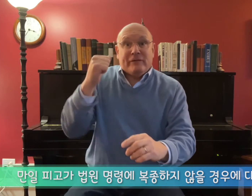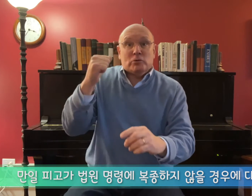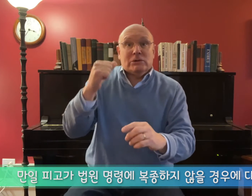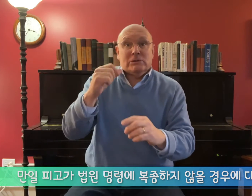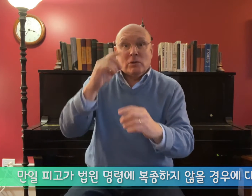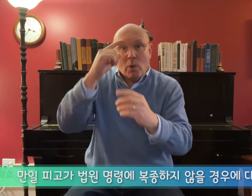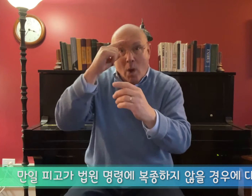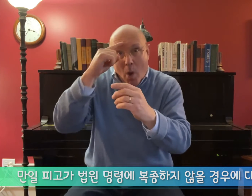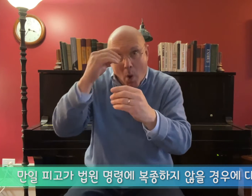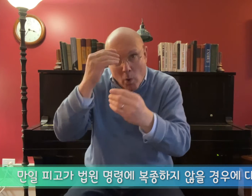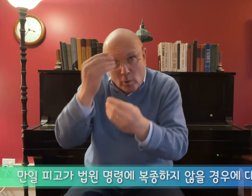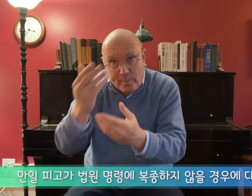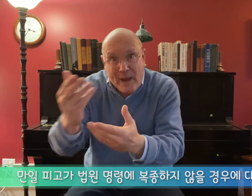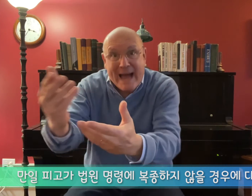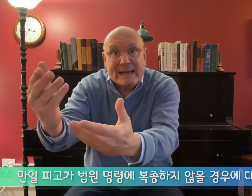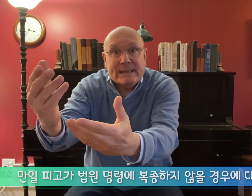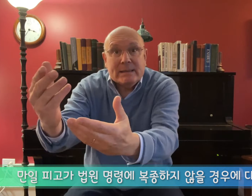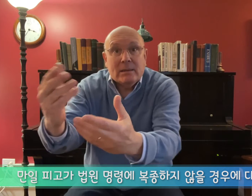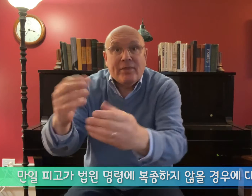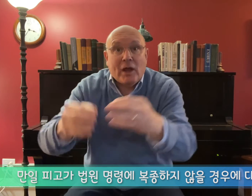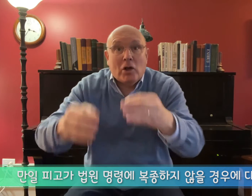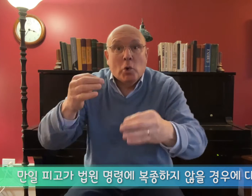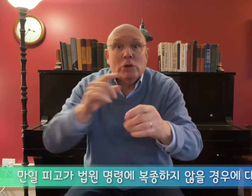If a defendant refuses to obey the court's order,